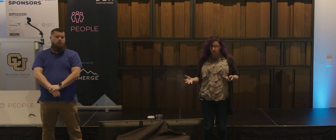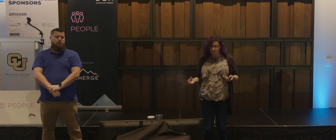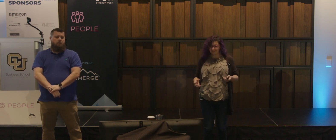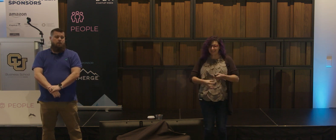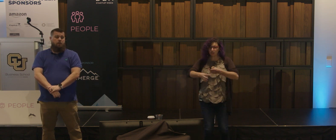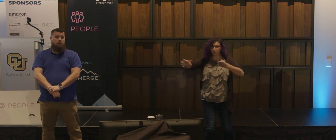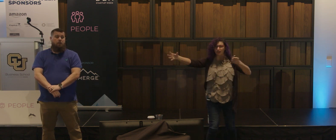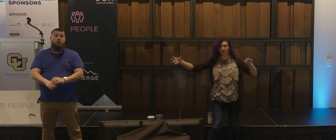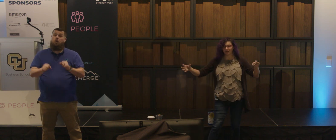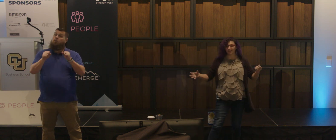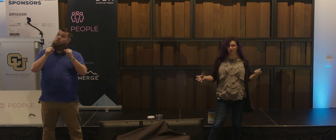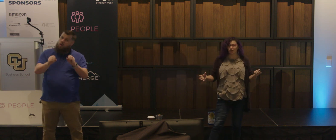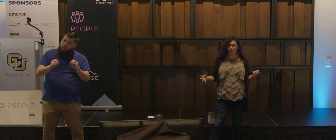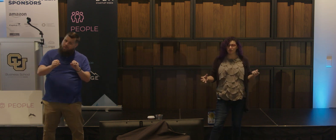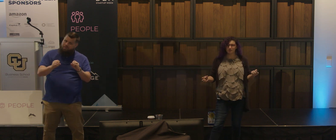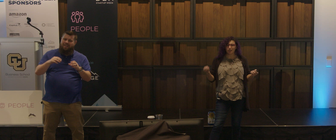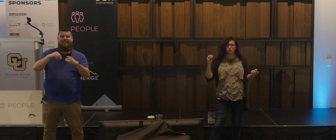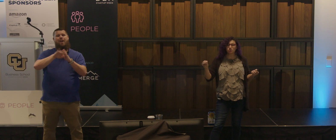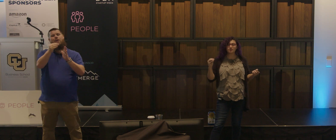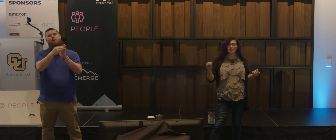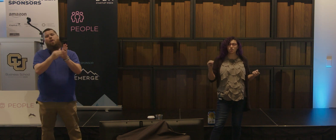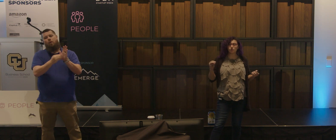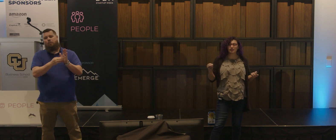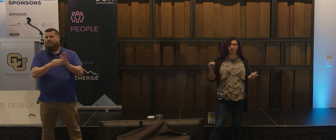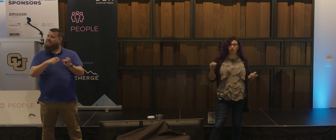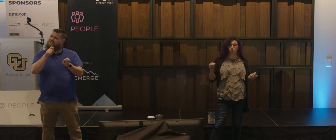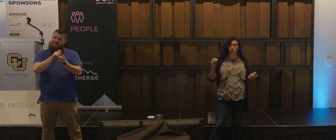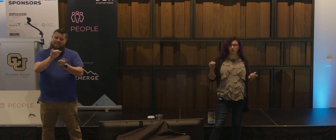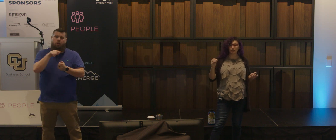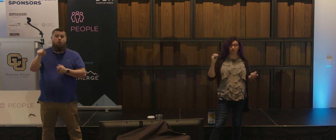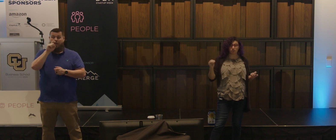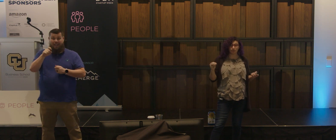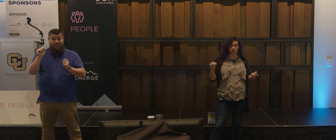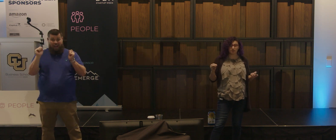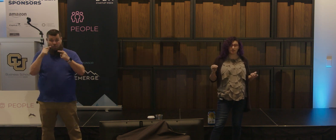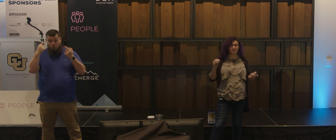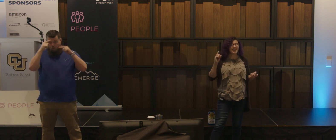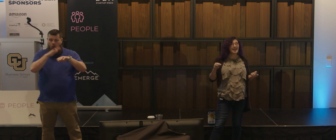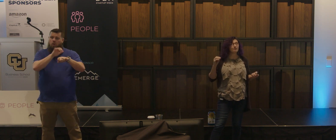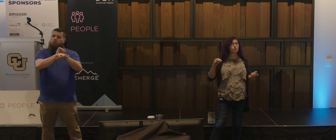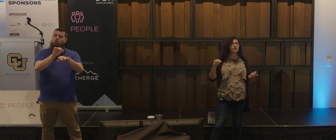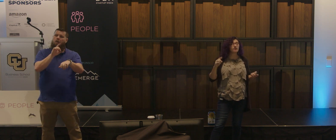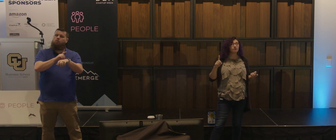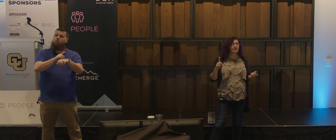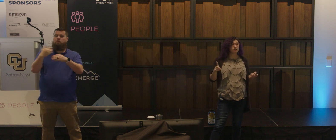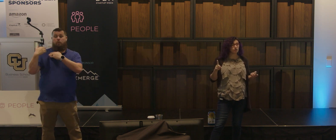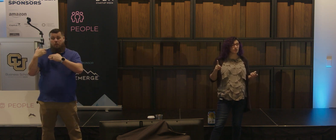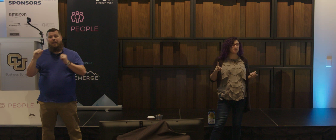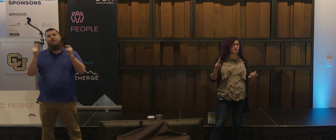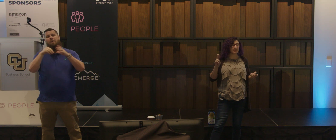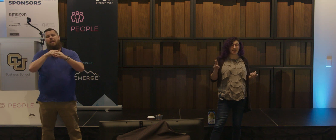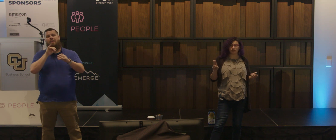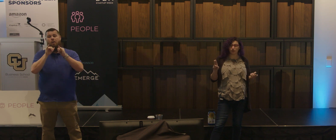So, in your notes, just like you need everyone to agree on the job duties, everyone involved in the